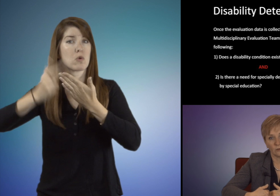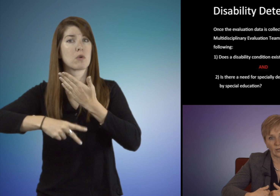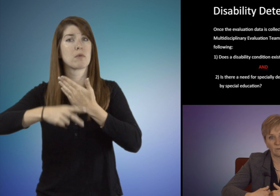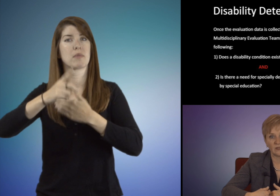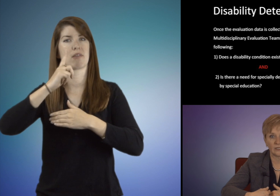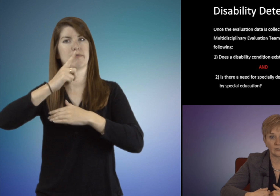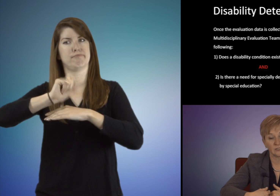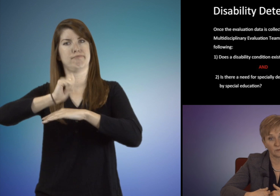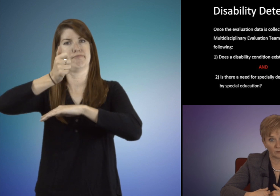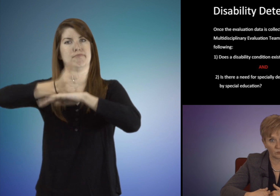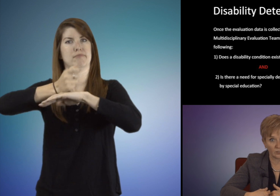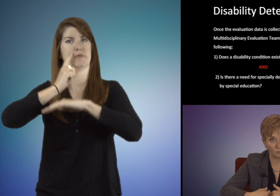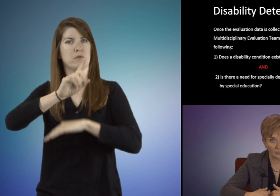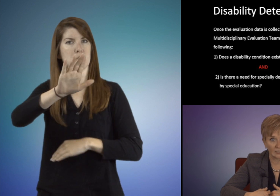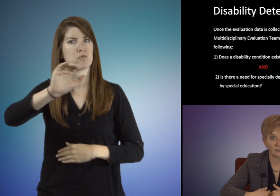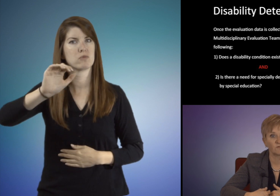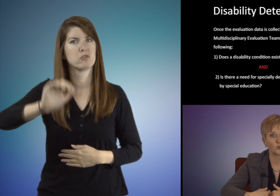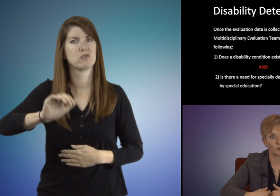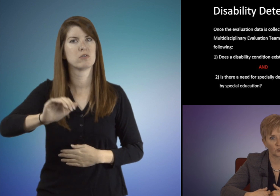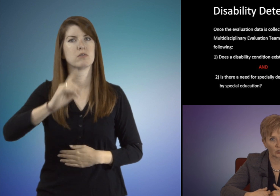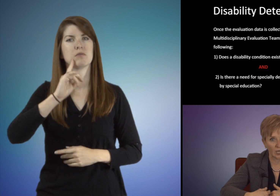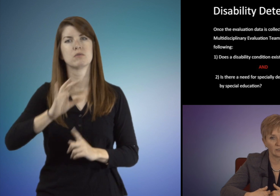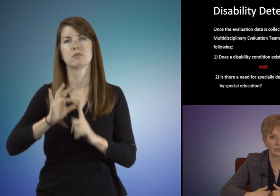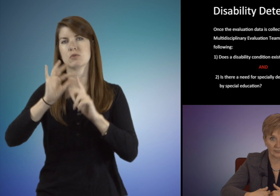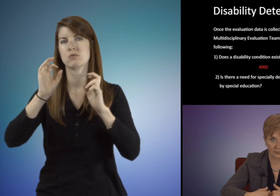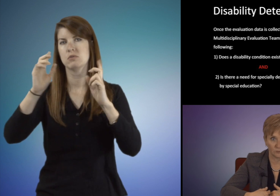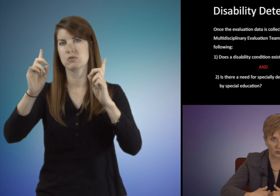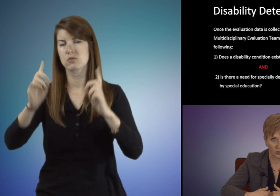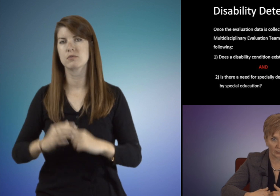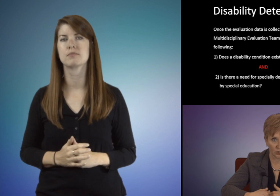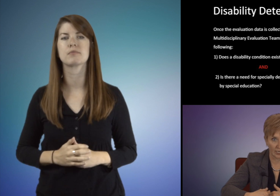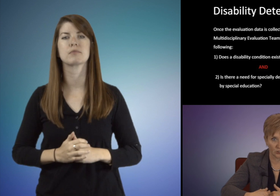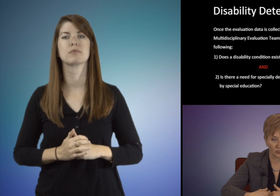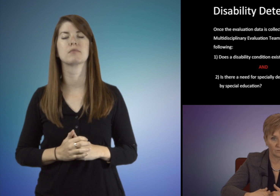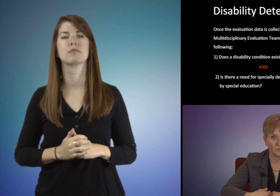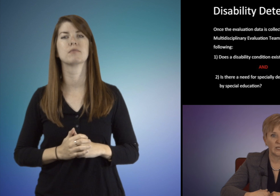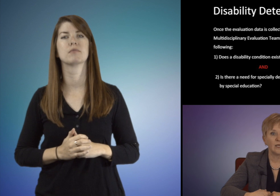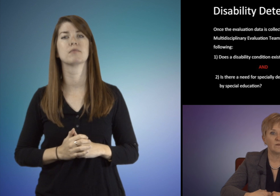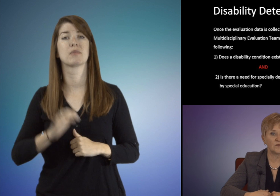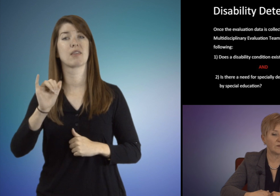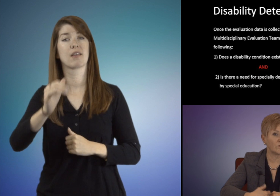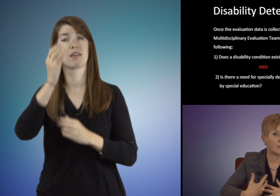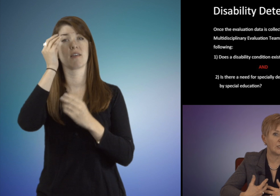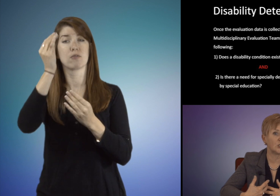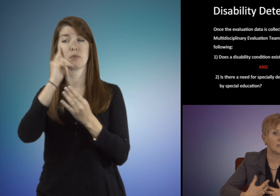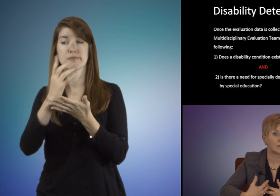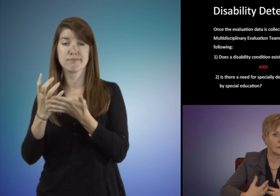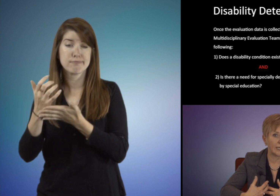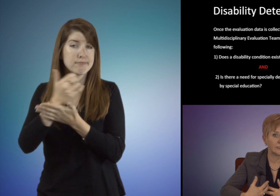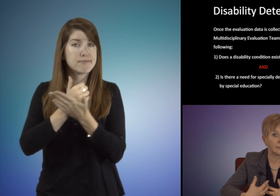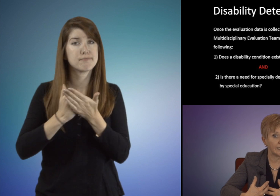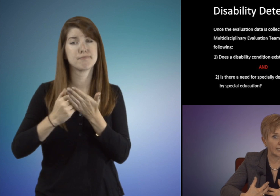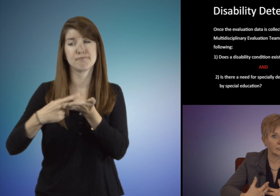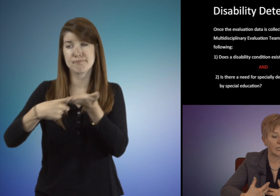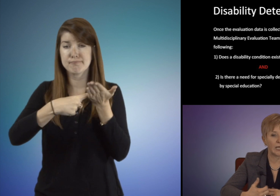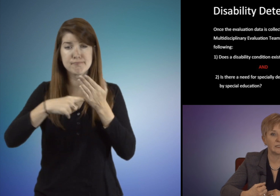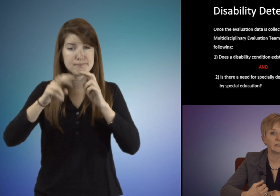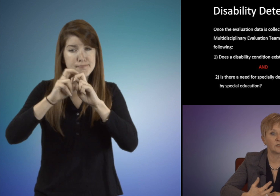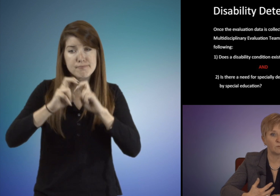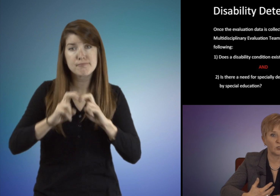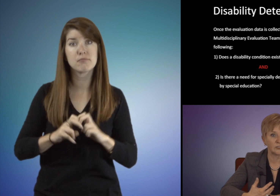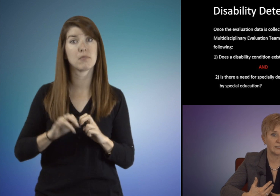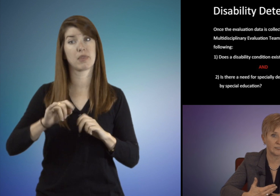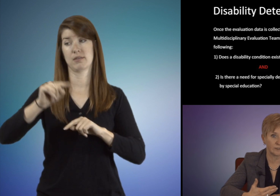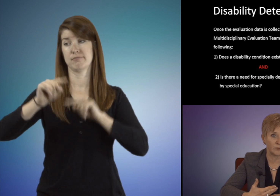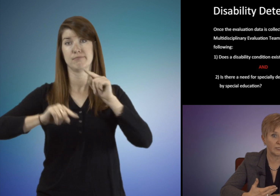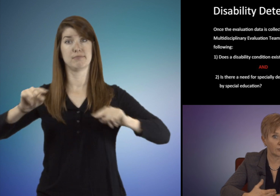of programming that needs to be put in place for your child in special education. This information is collected and analyzed.